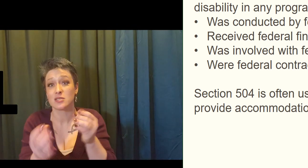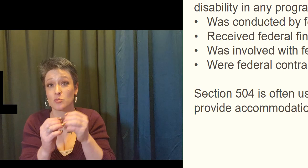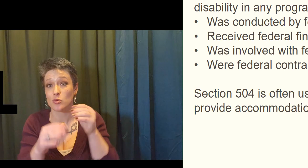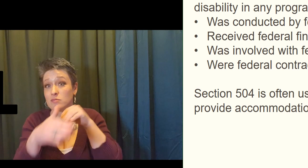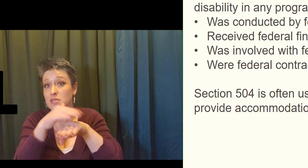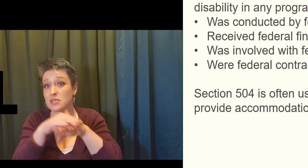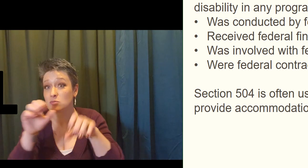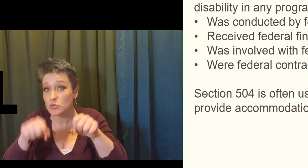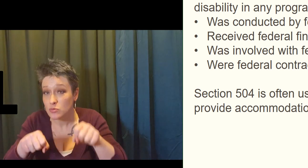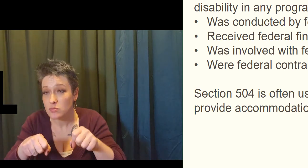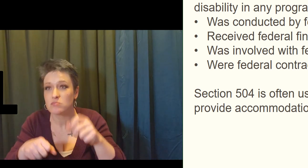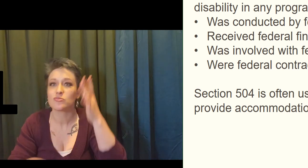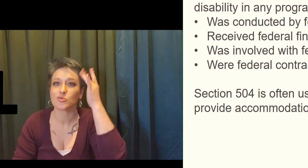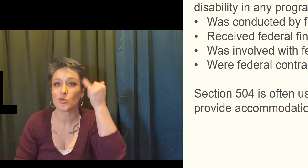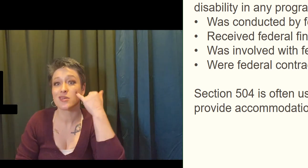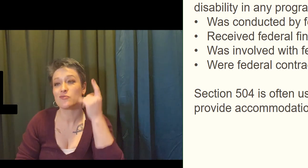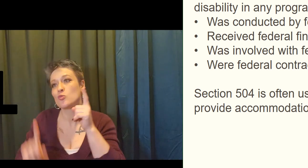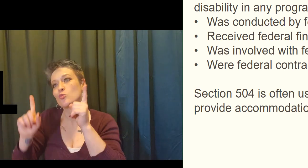needs to become more accessible.